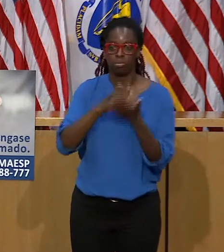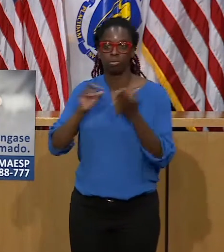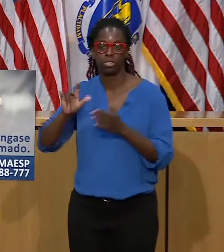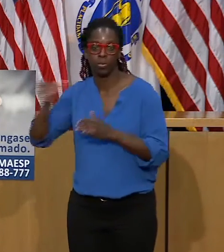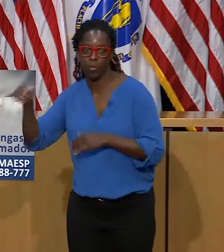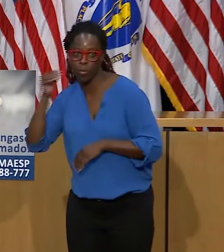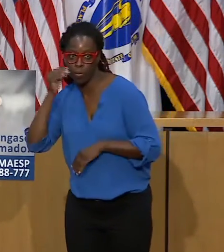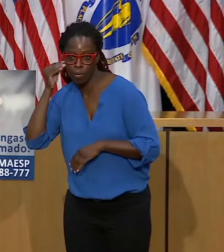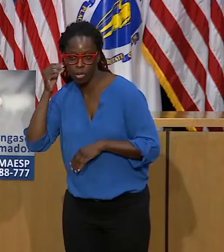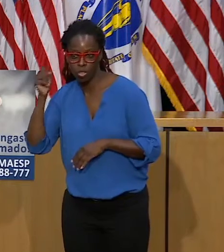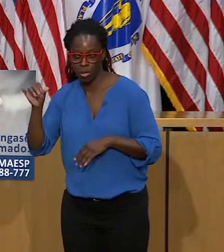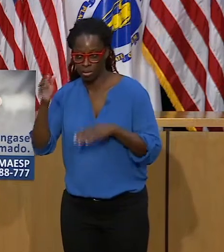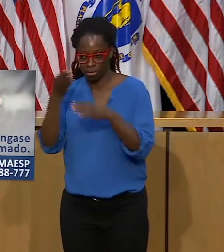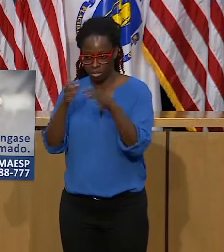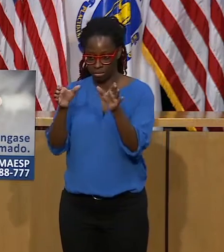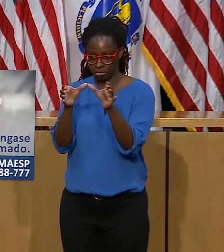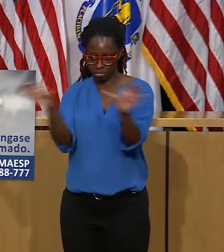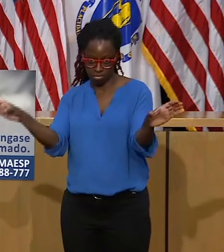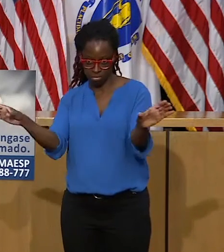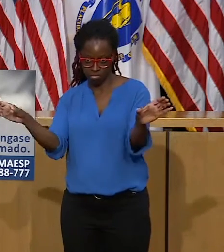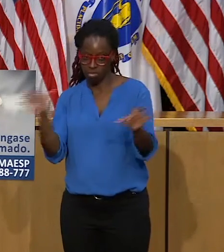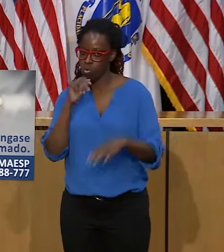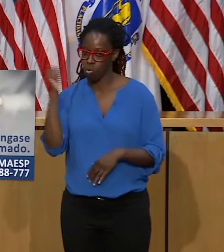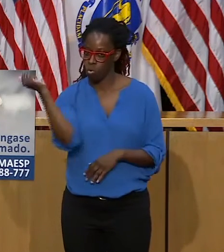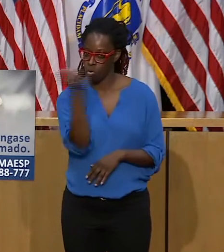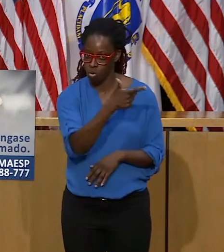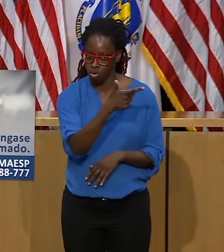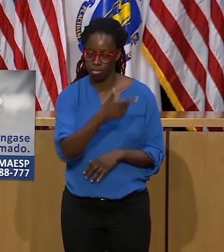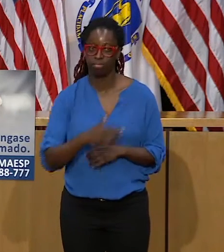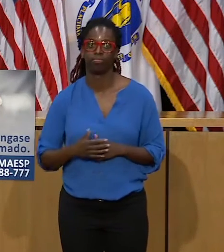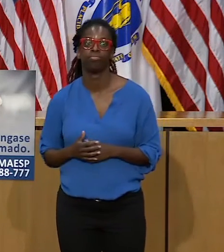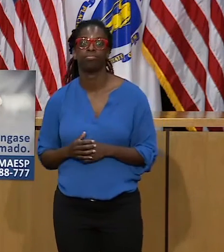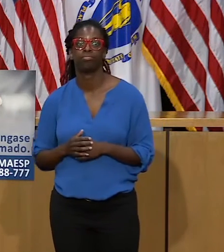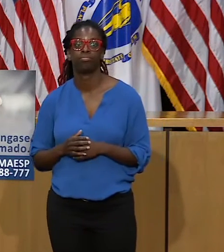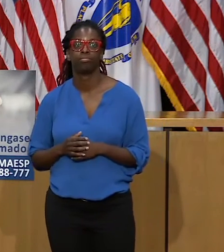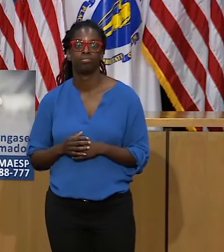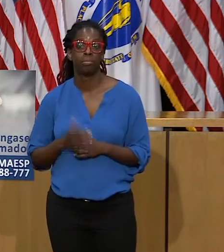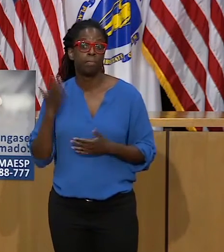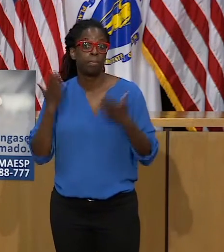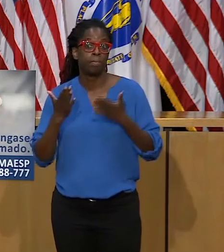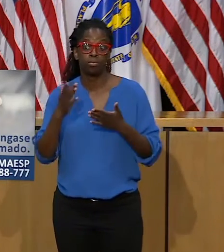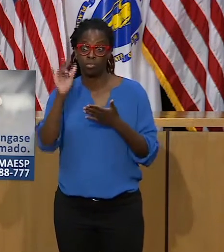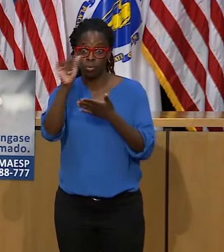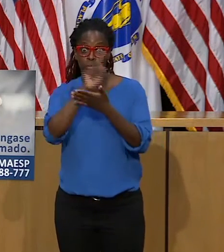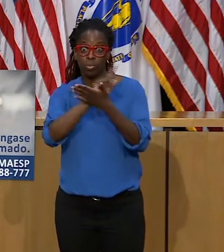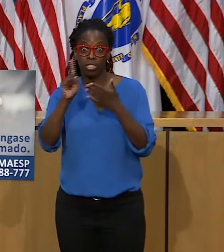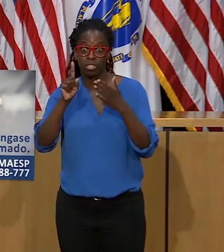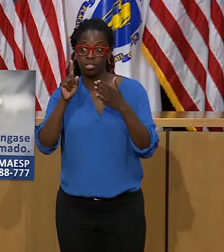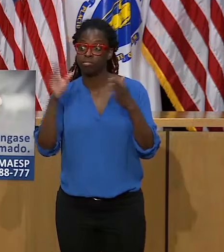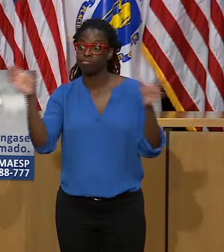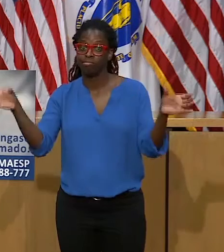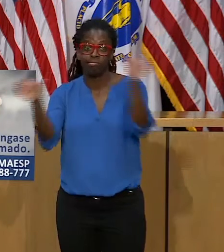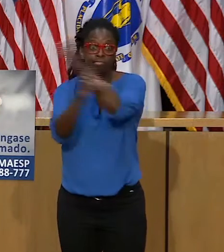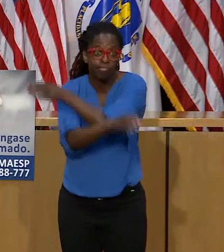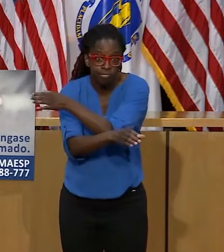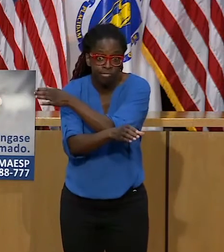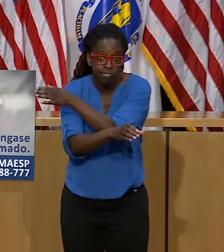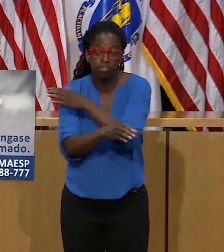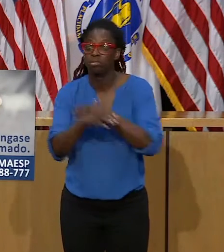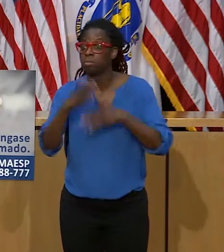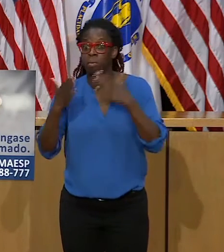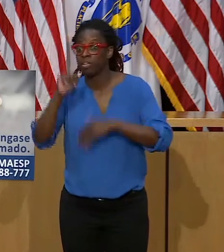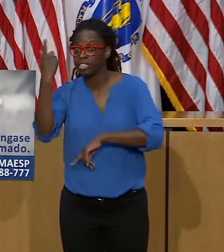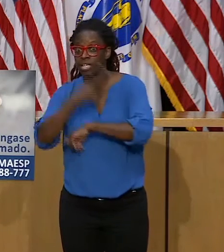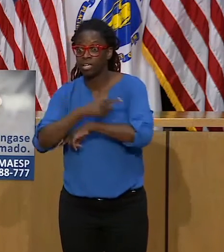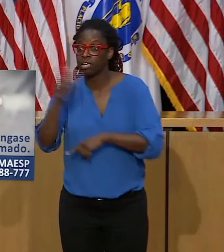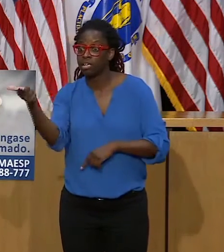week off, or different days of the week is to be determined. And then the final thing we are asking districts to plan for